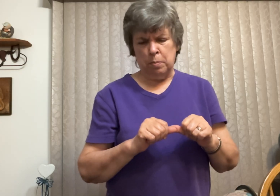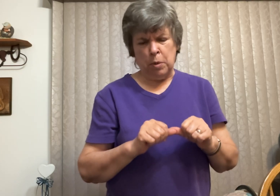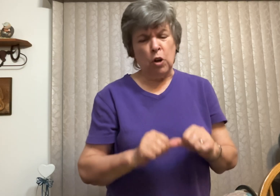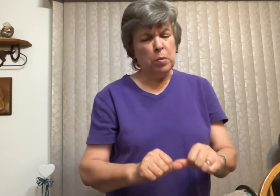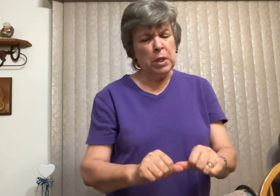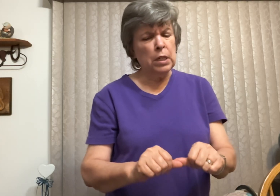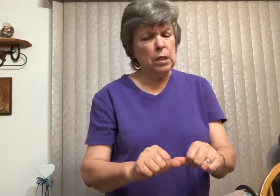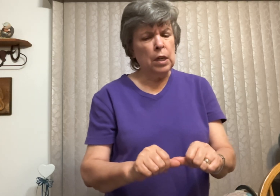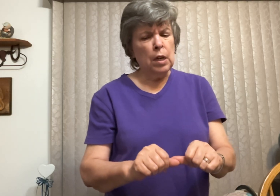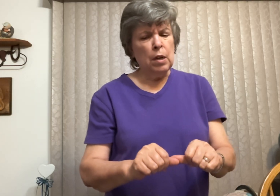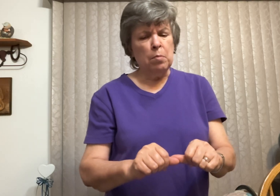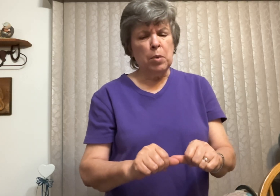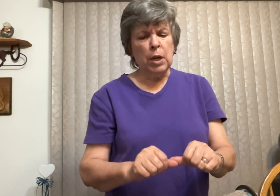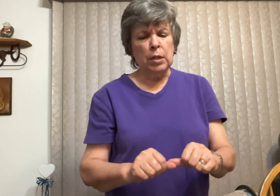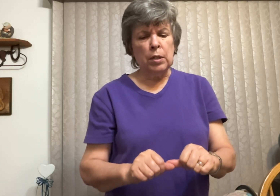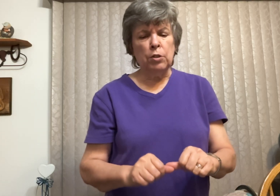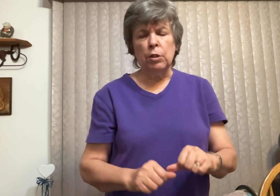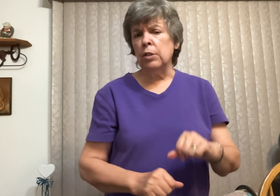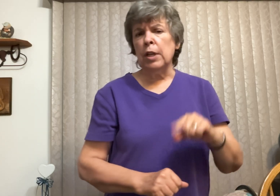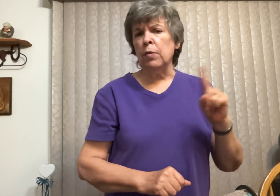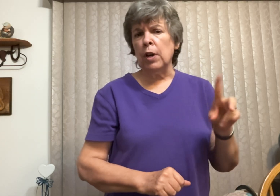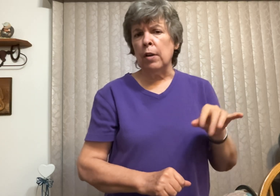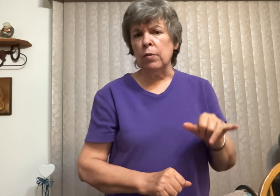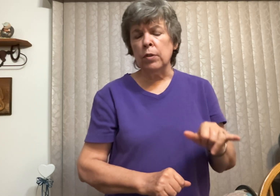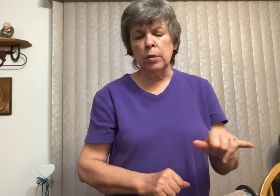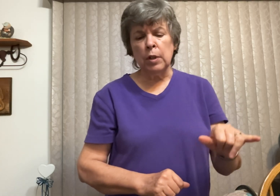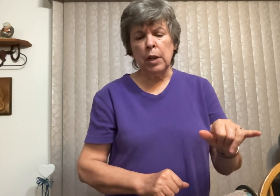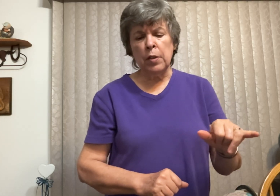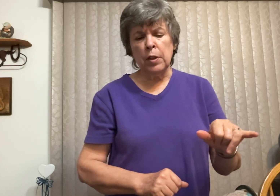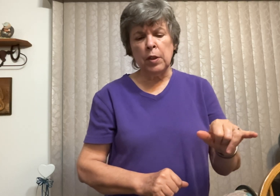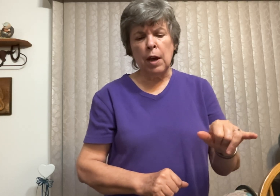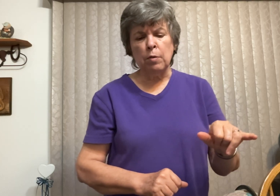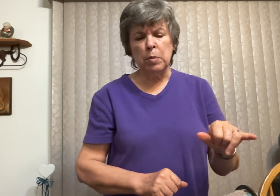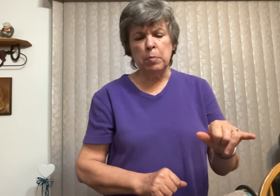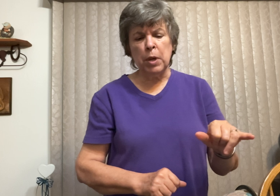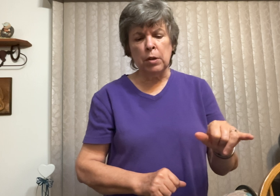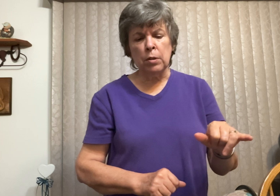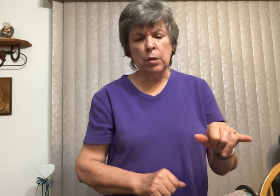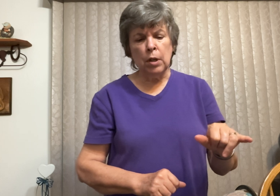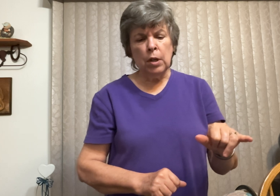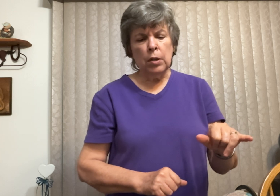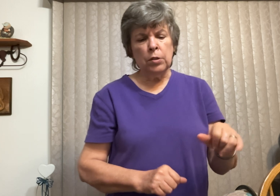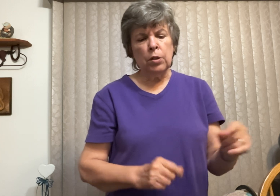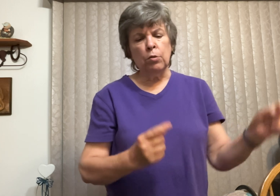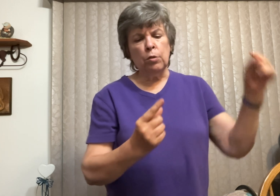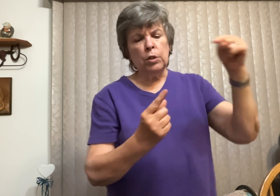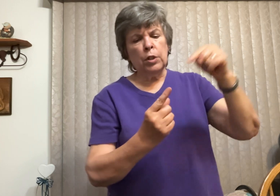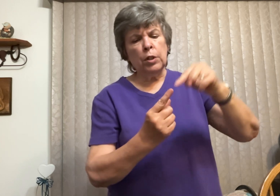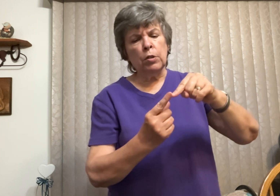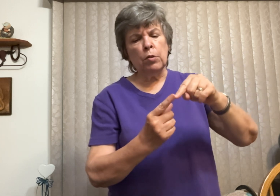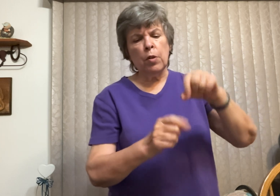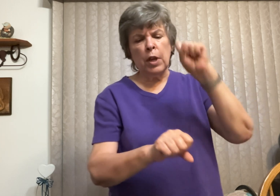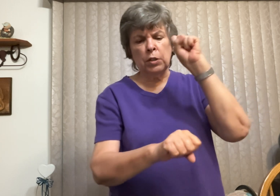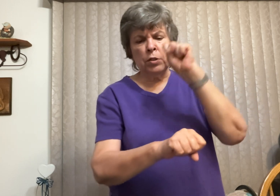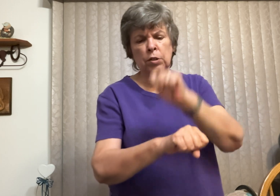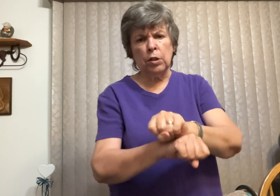permanent, but you could say forever. I think that would be better. So, till that